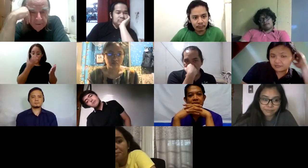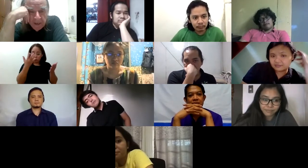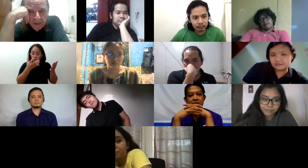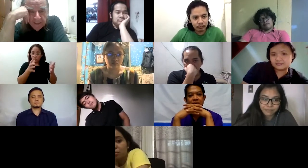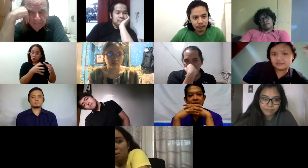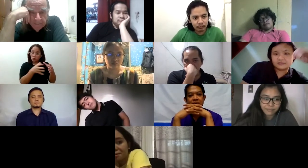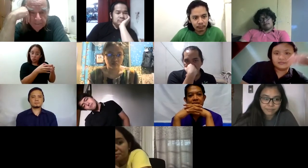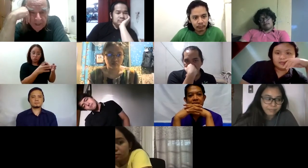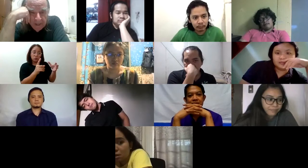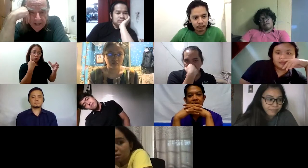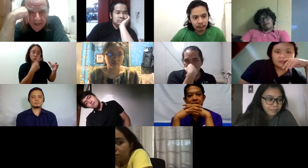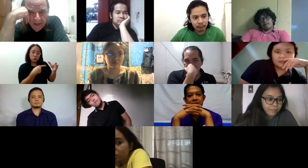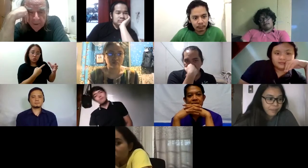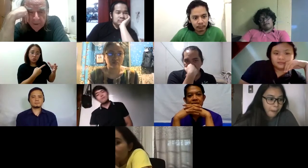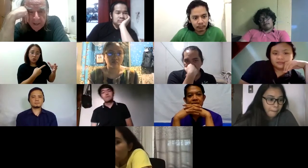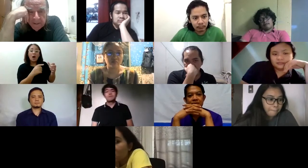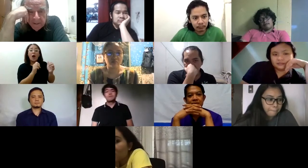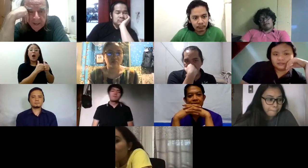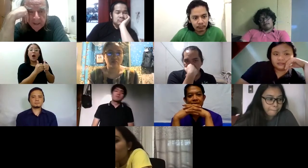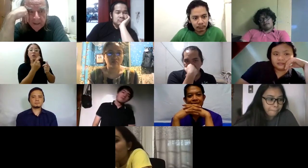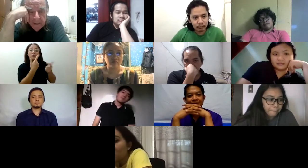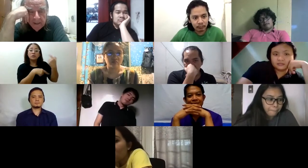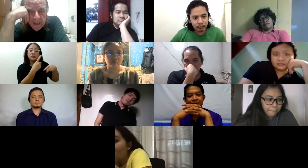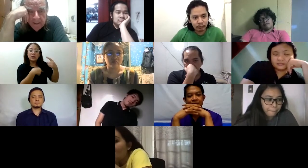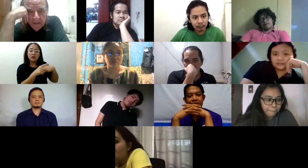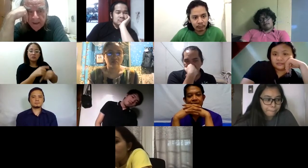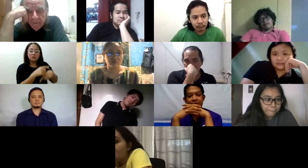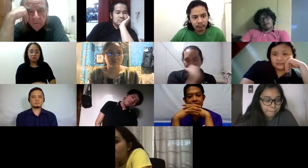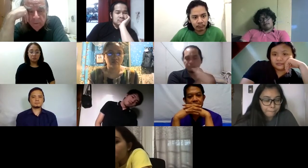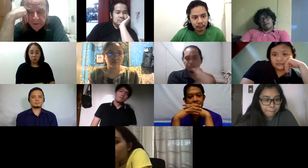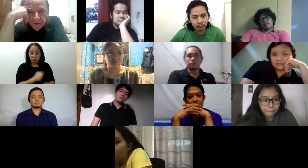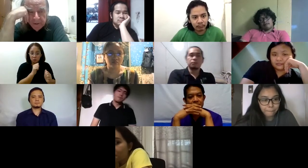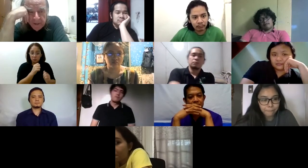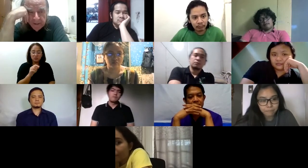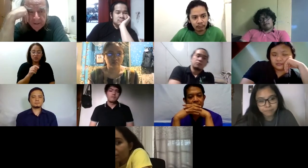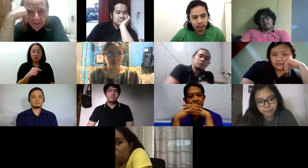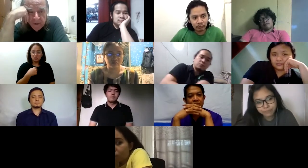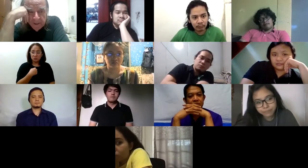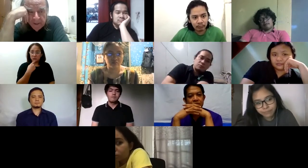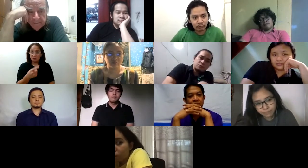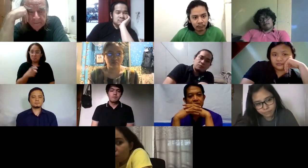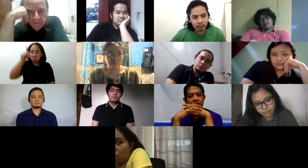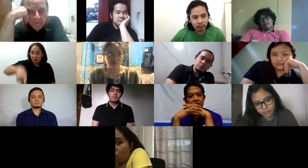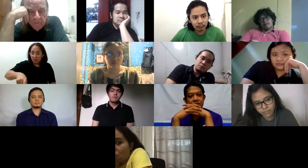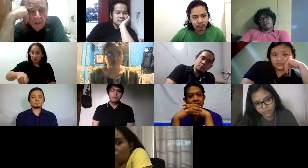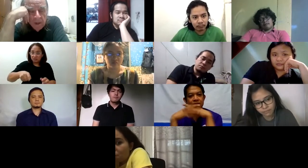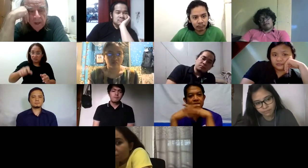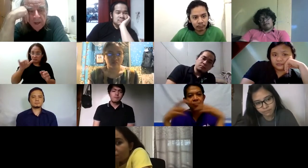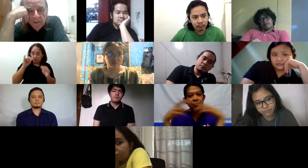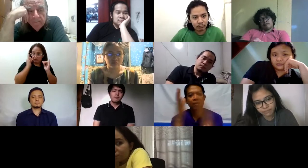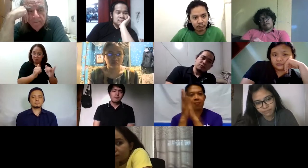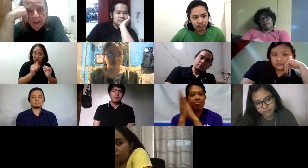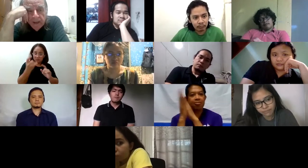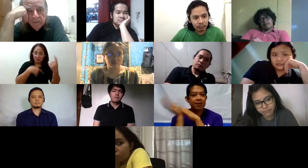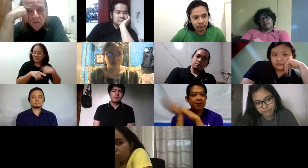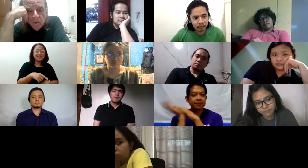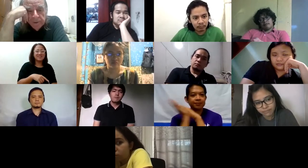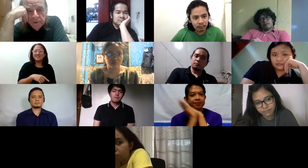sign. And you're not saying that everyone should sign this way, but what you're trying